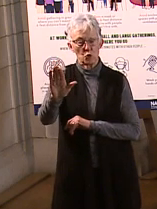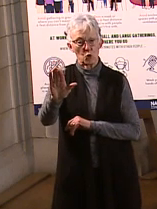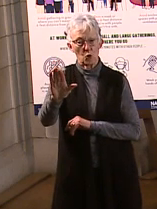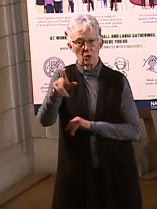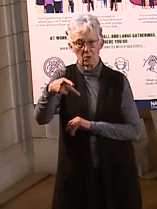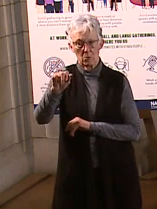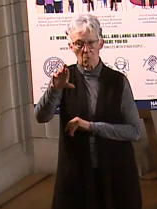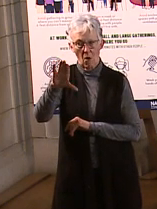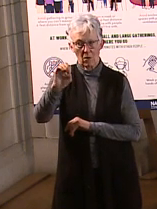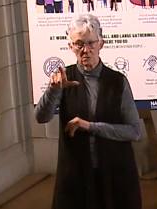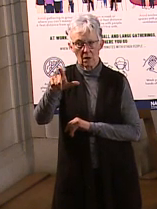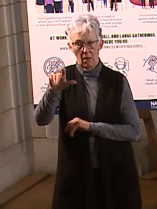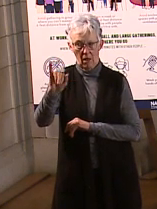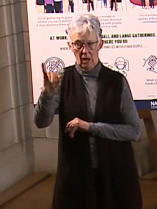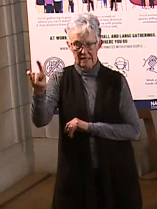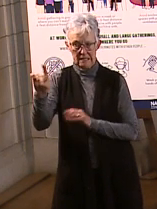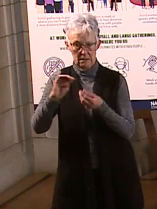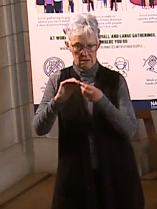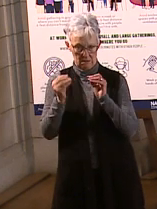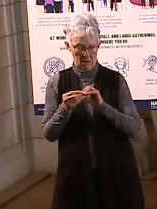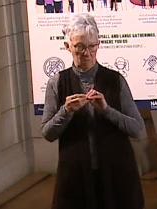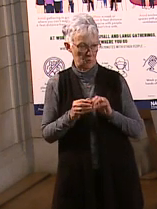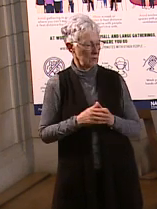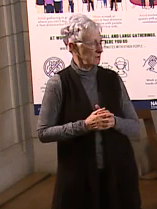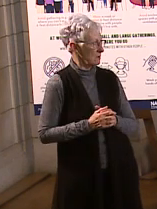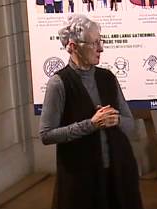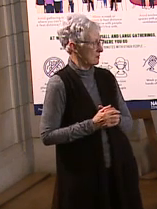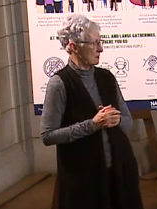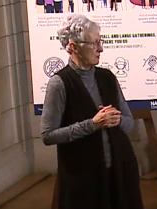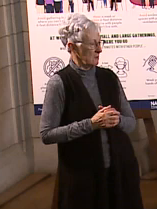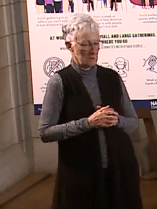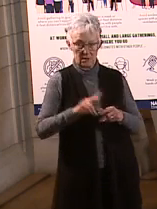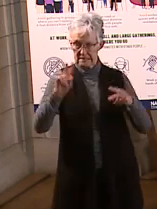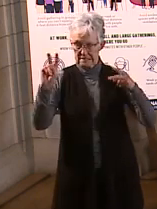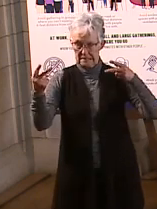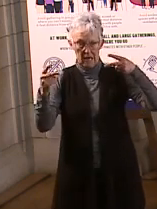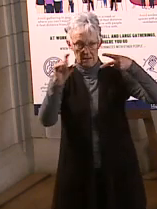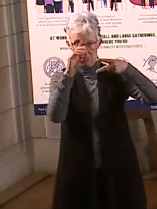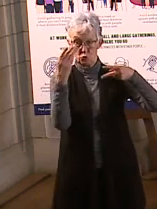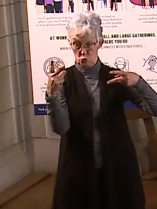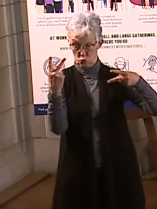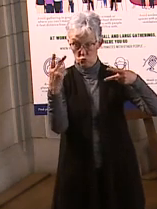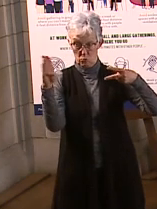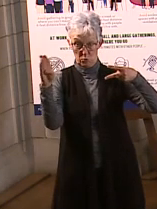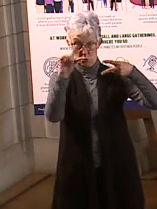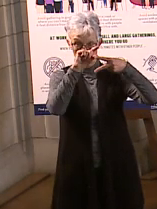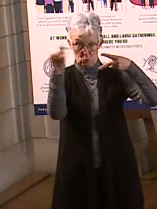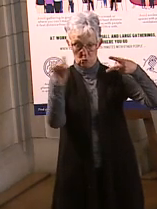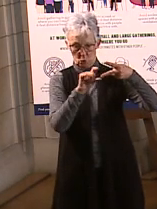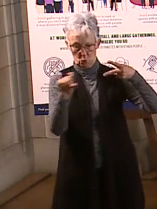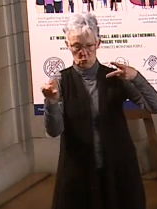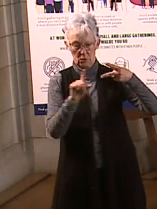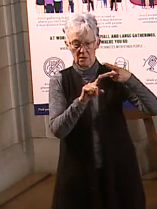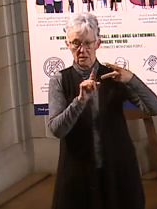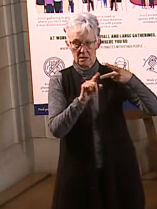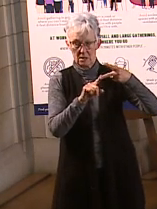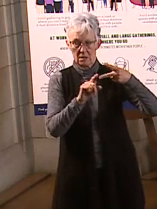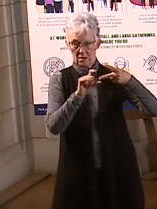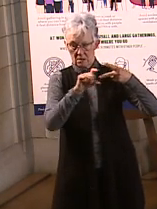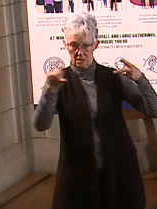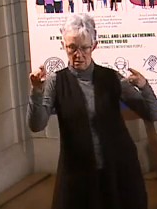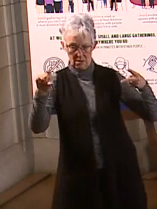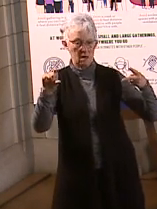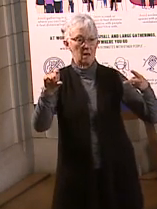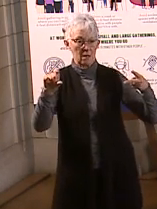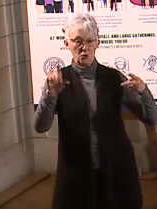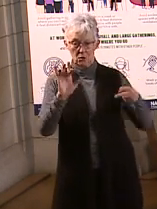blue box on the second blue box, you can click on that, and that will bring up that document that had all 93 counties